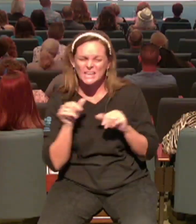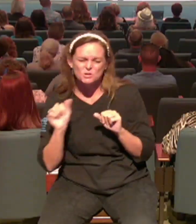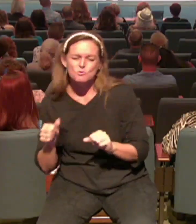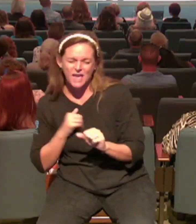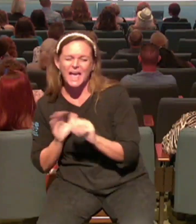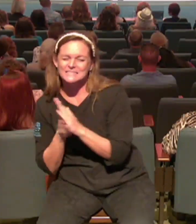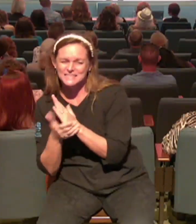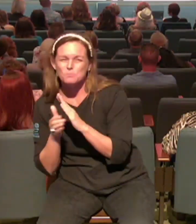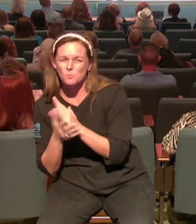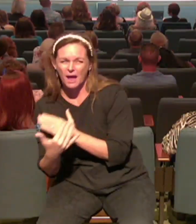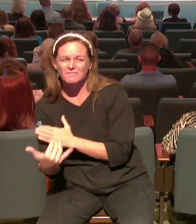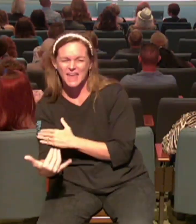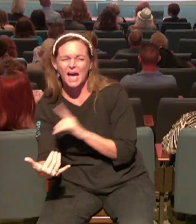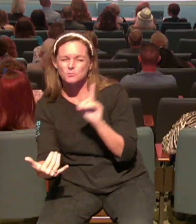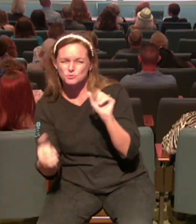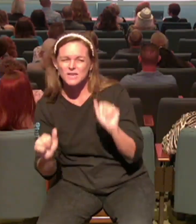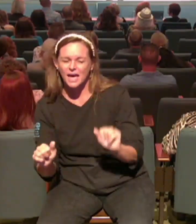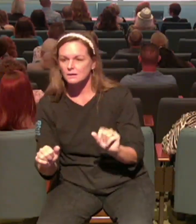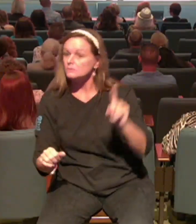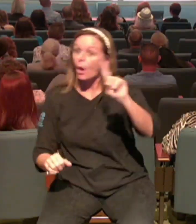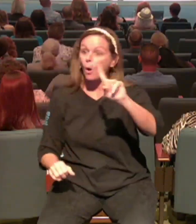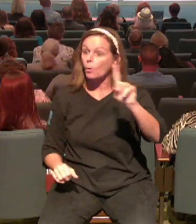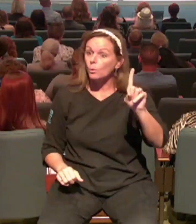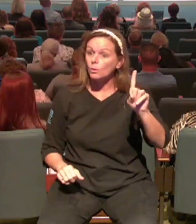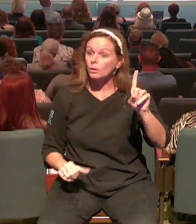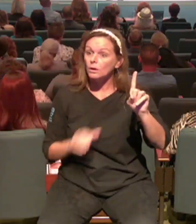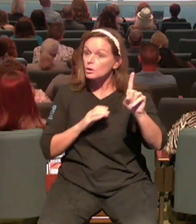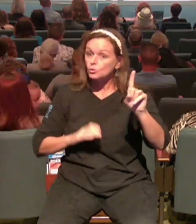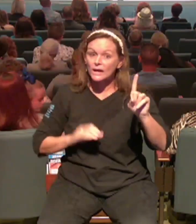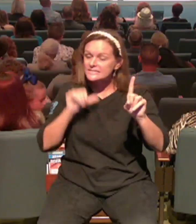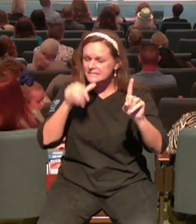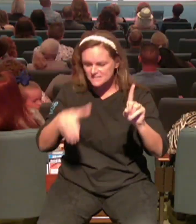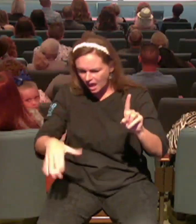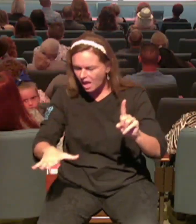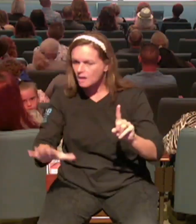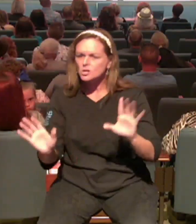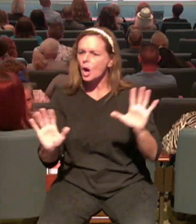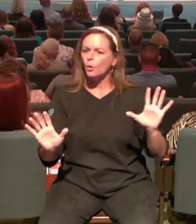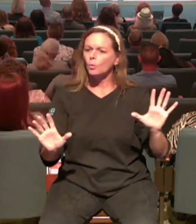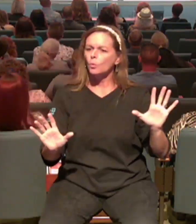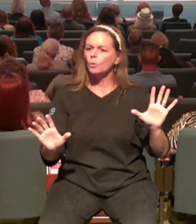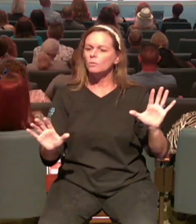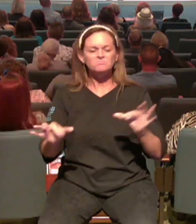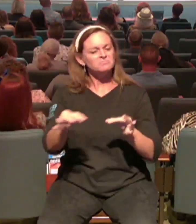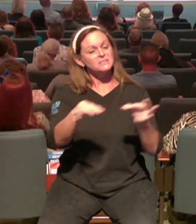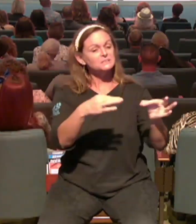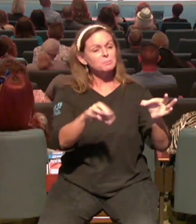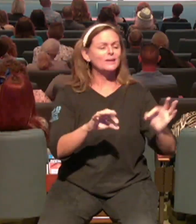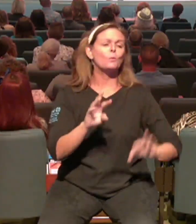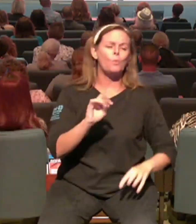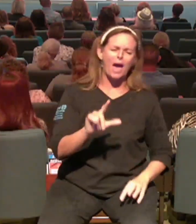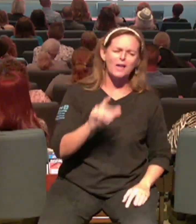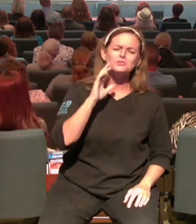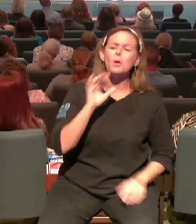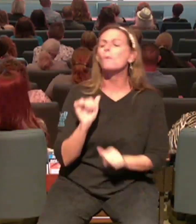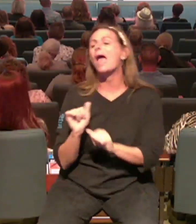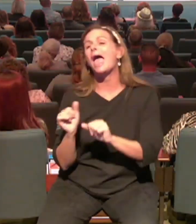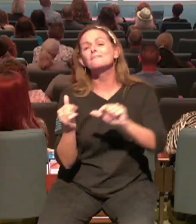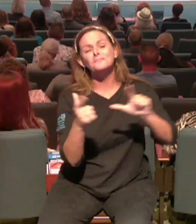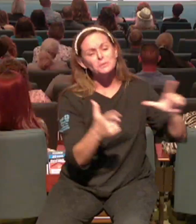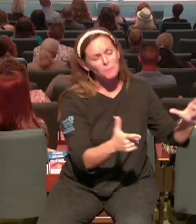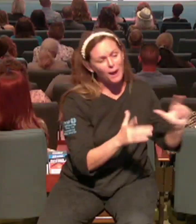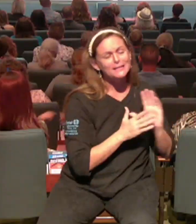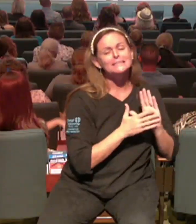today. That's not what he's saying here. Didn't try to justify it. Didn't try to rationalize it away and say, well, I know you had a rough